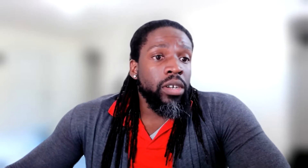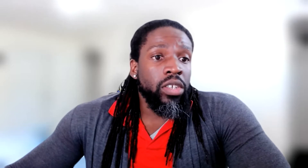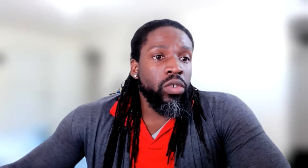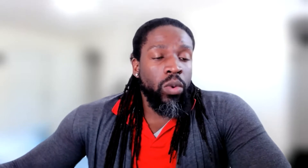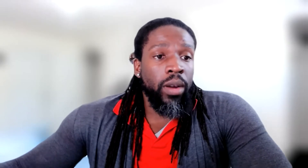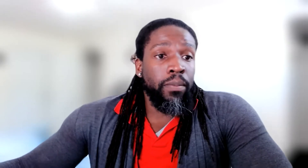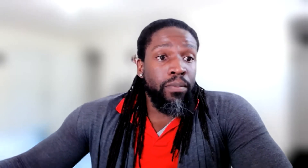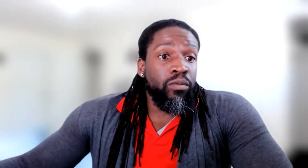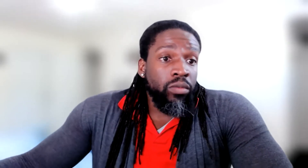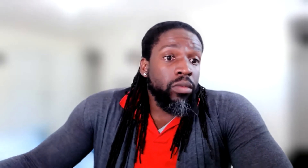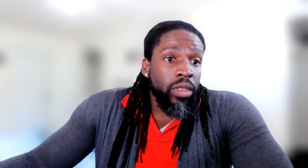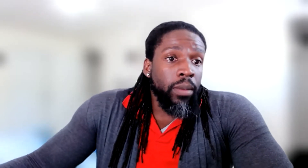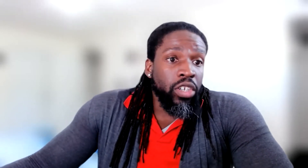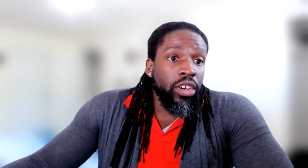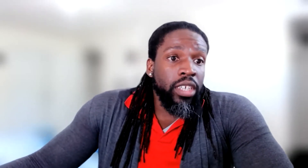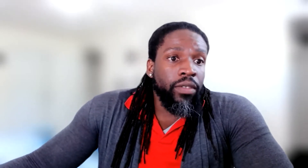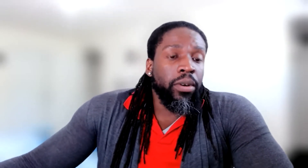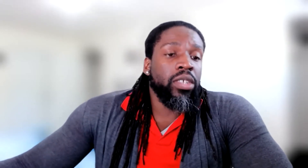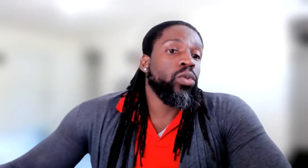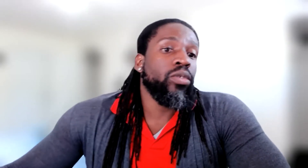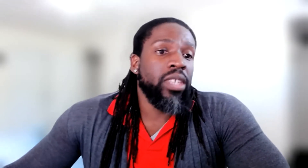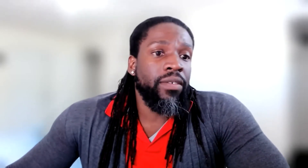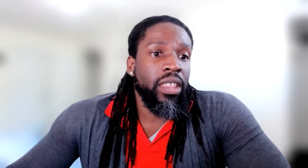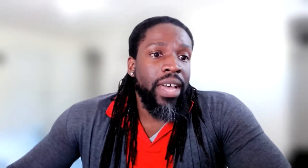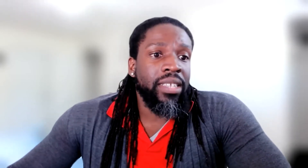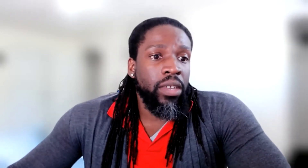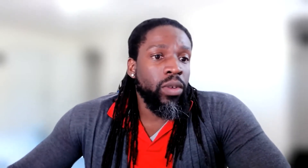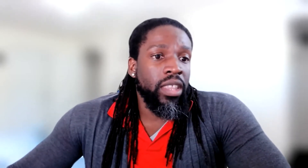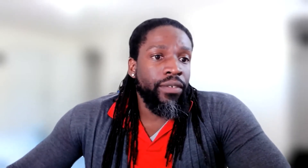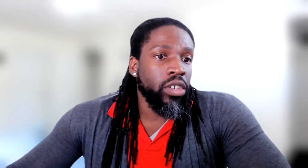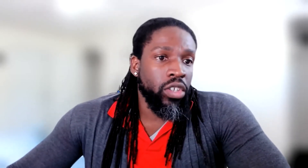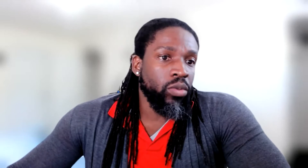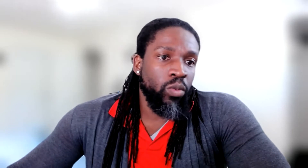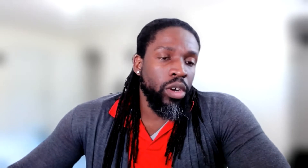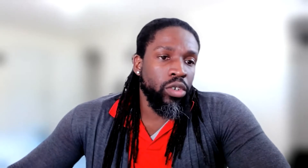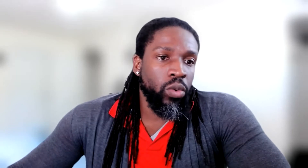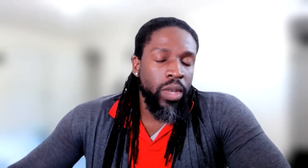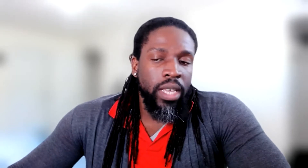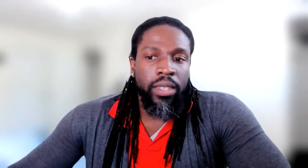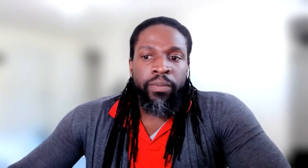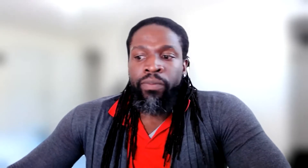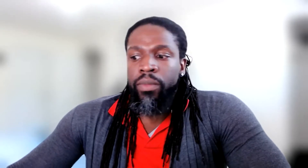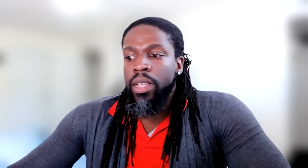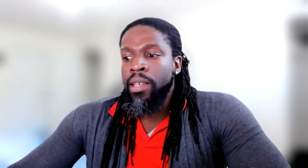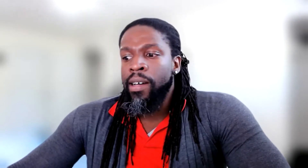Caucasian persons were the majority of the persons who were receiving the vaccine within the first 1 or 2